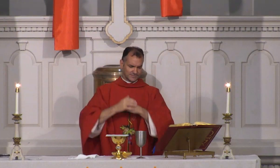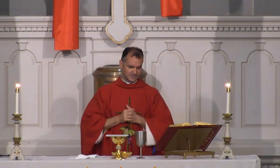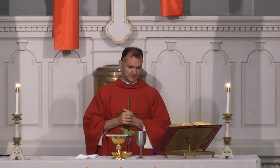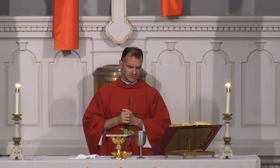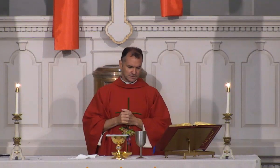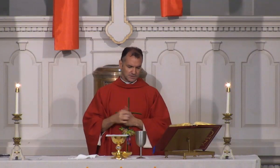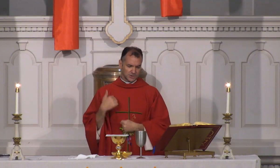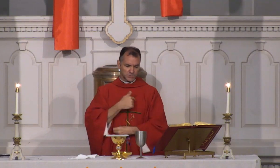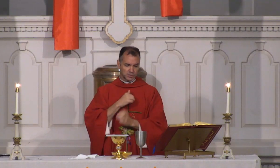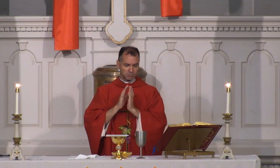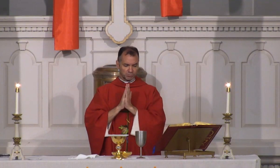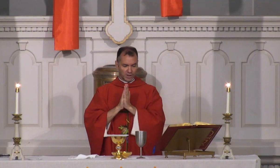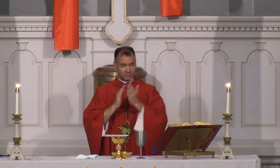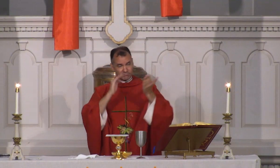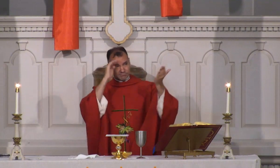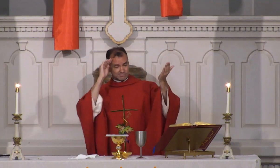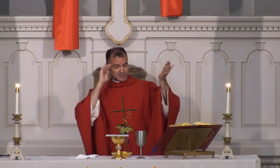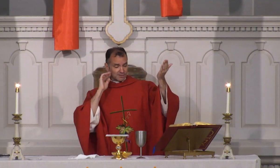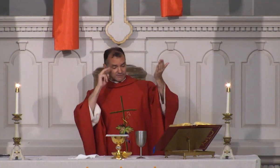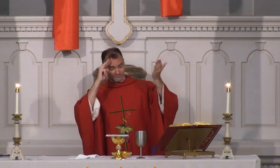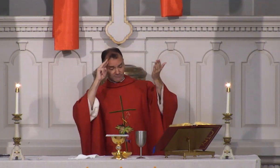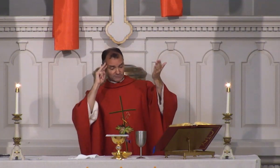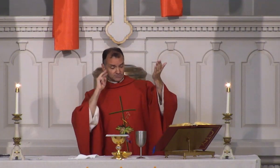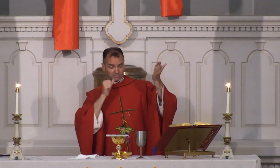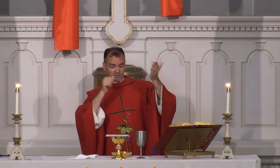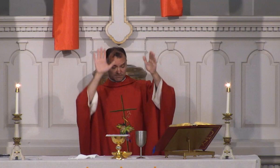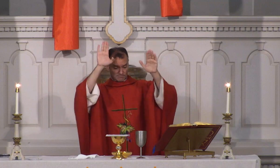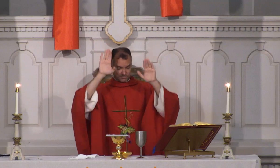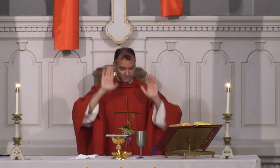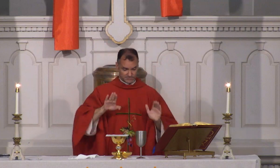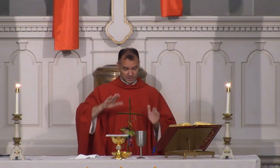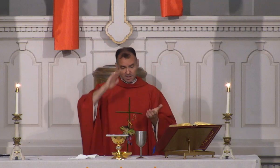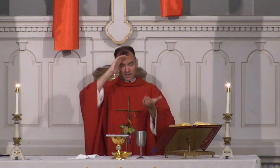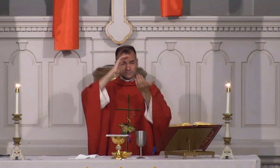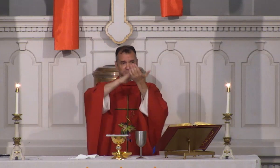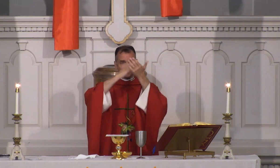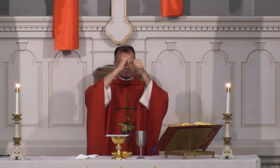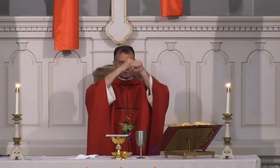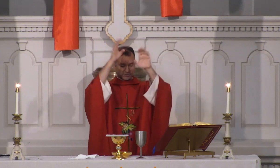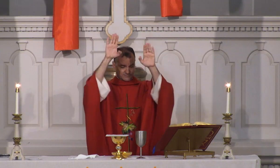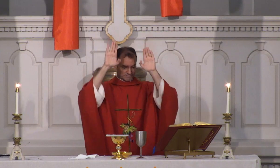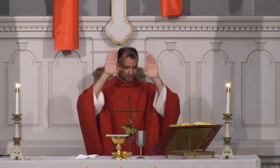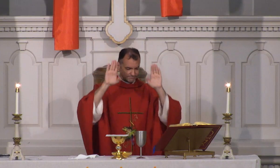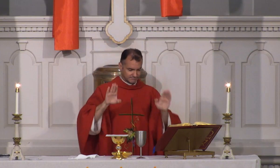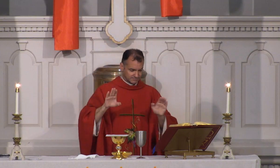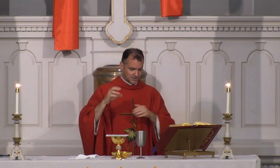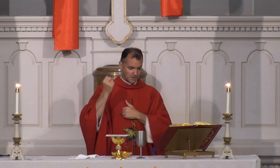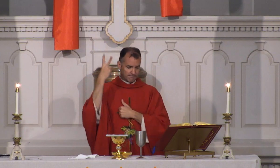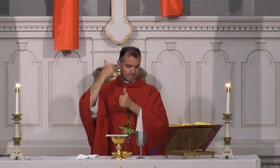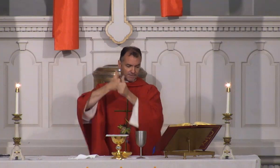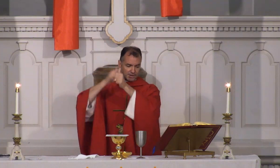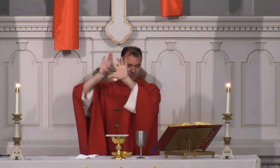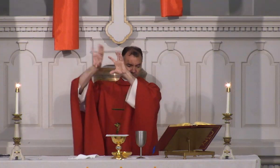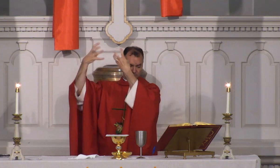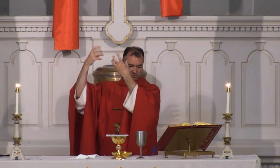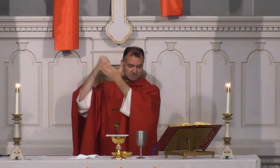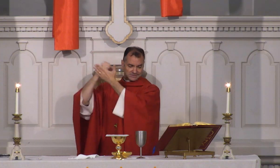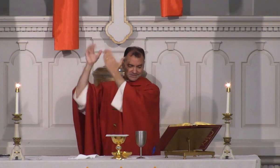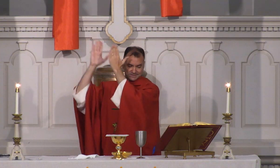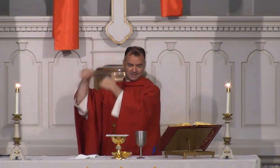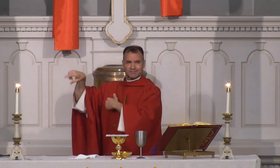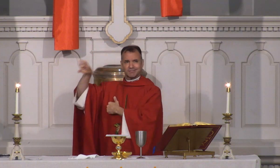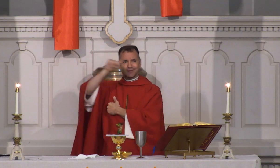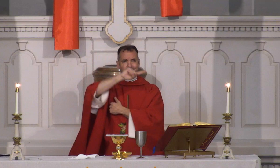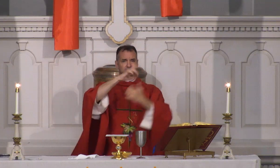of your face. Have mercy on us all, we pray, that with the Blessed Virgin Mary, Mother of God, with